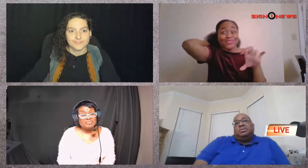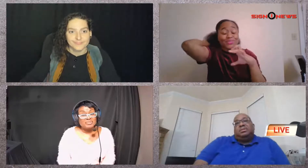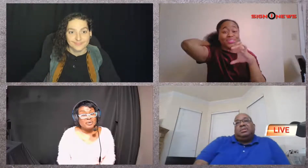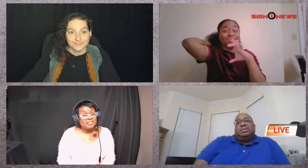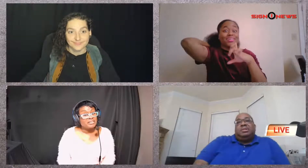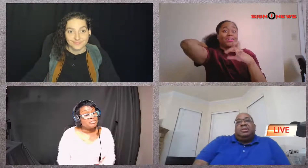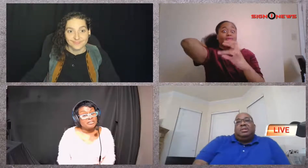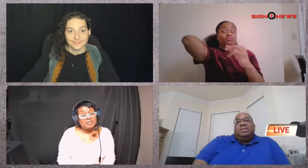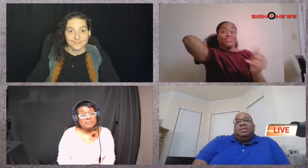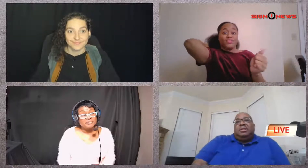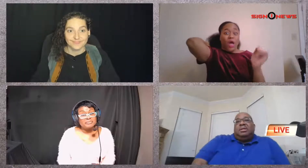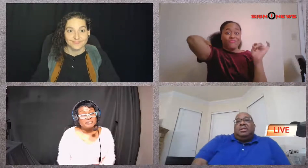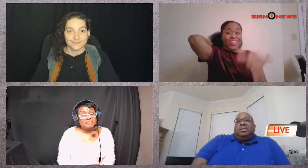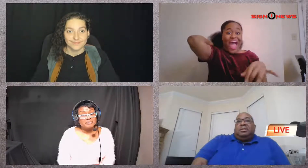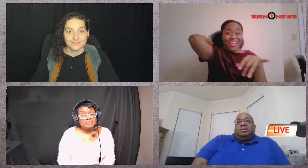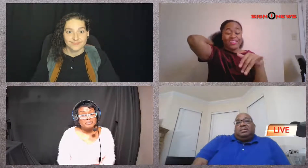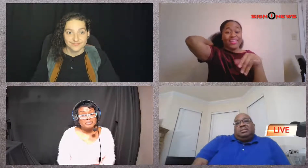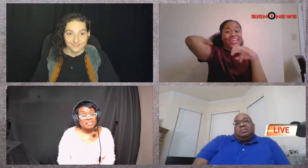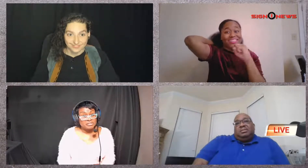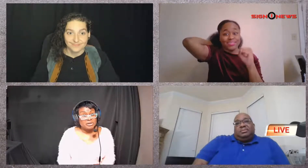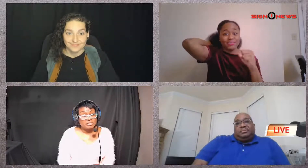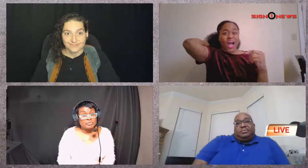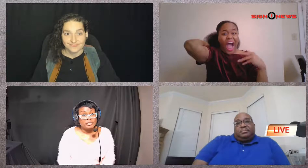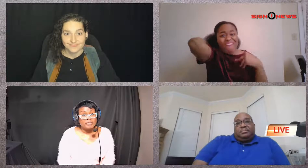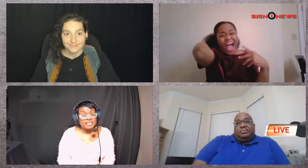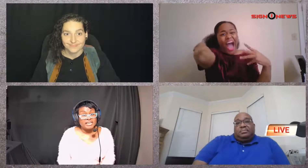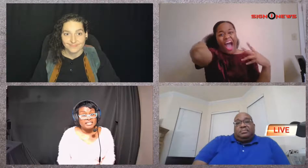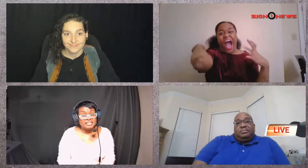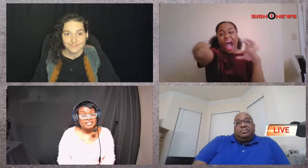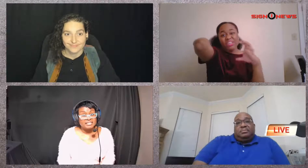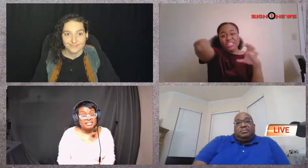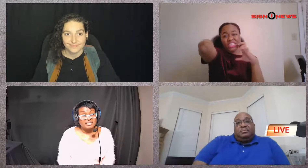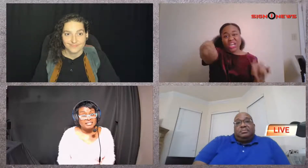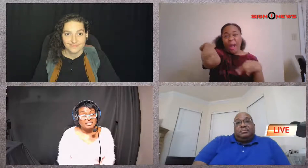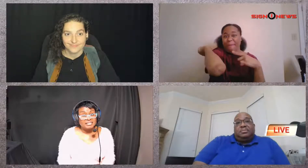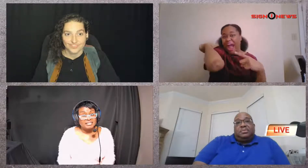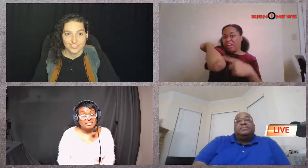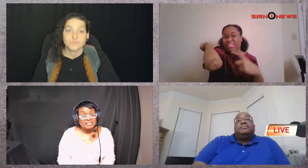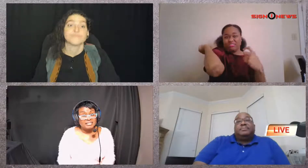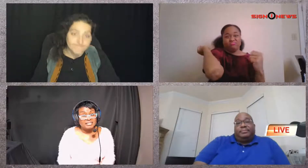Really? One thing we can do to resolve that?